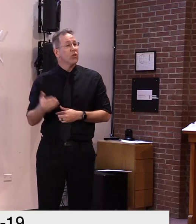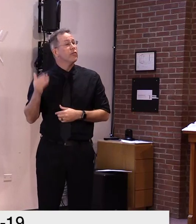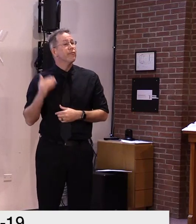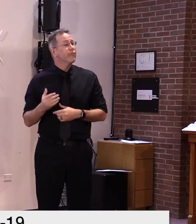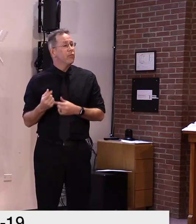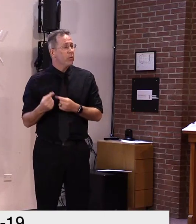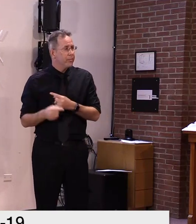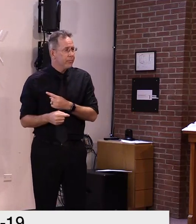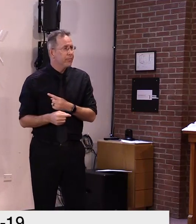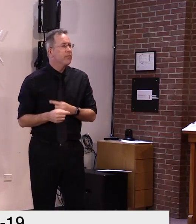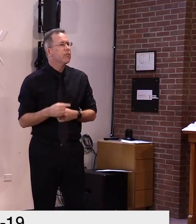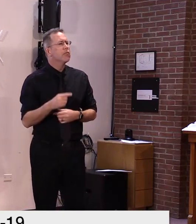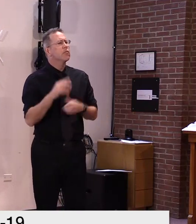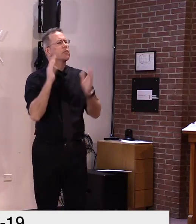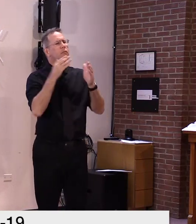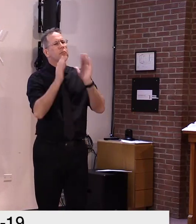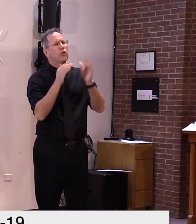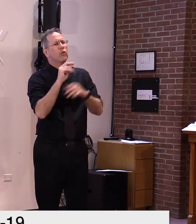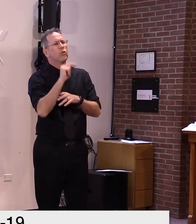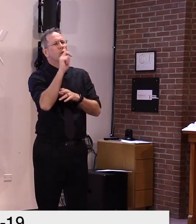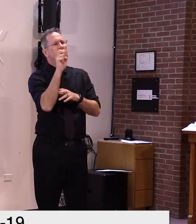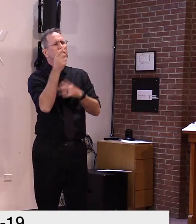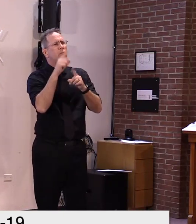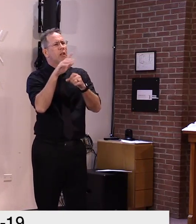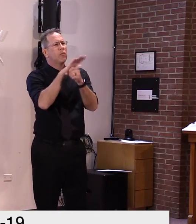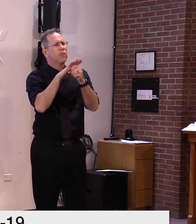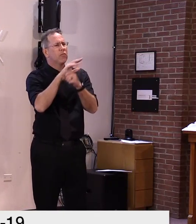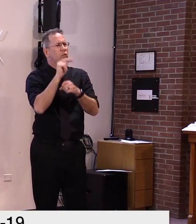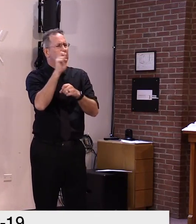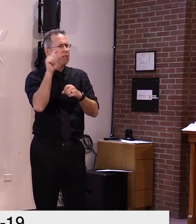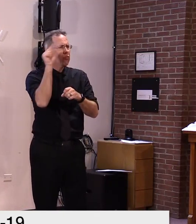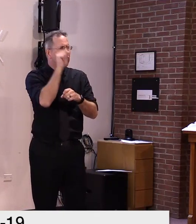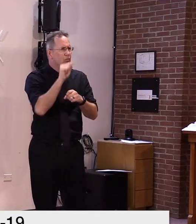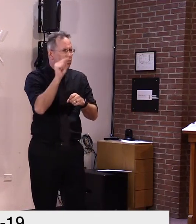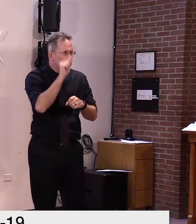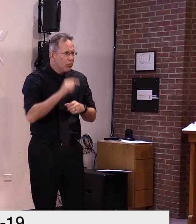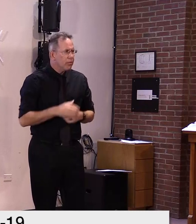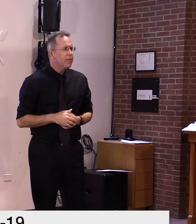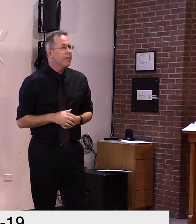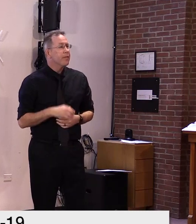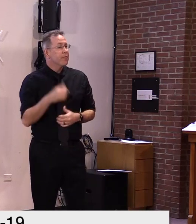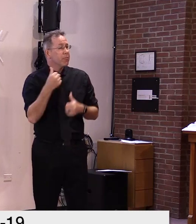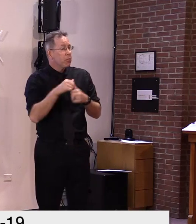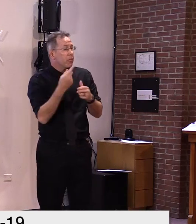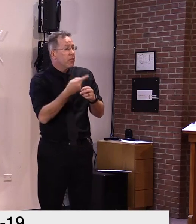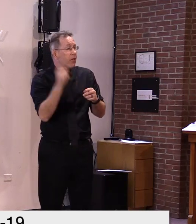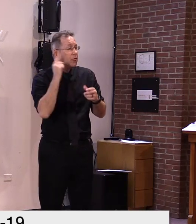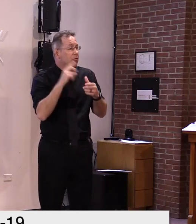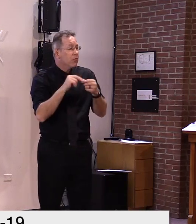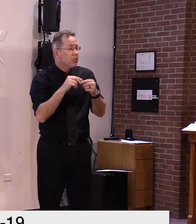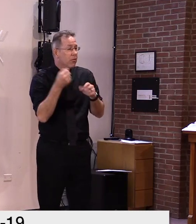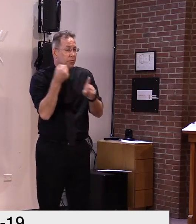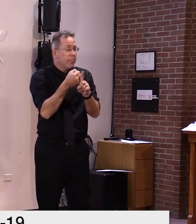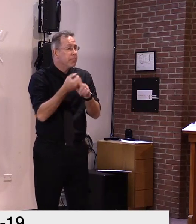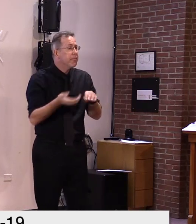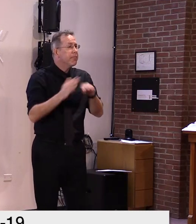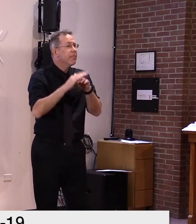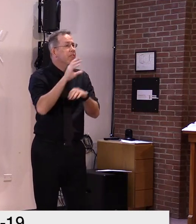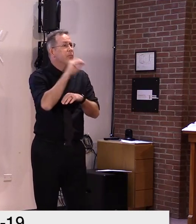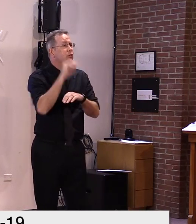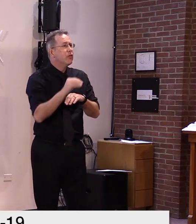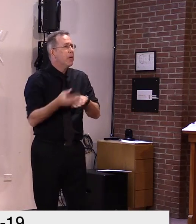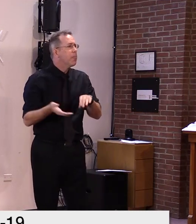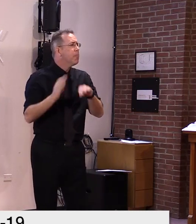that last week, if you remember, we had almost a 50% jump in cases from about 16,000 to